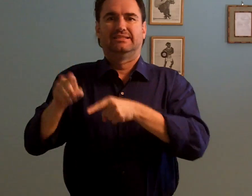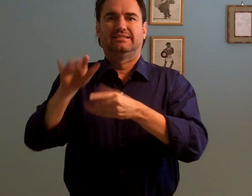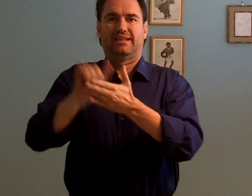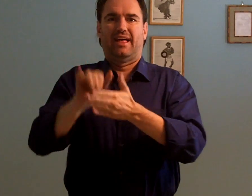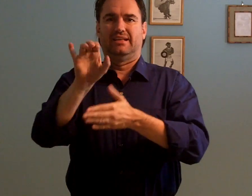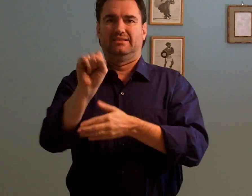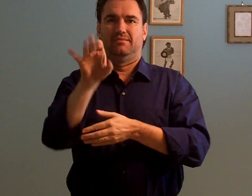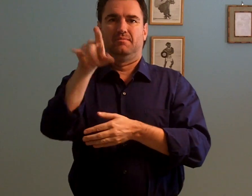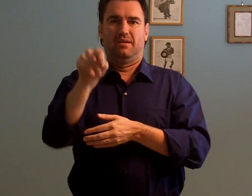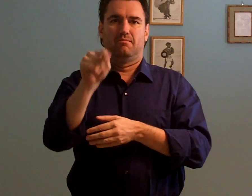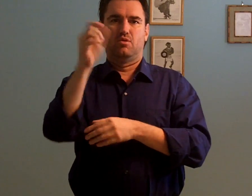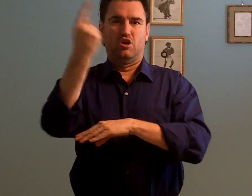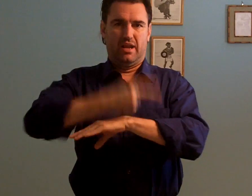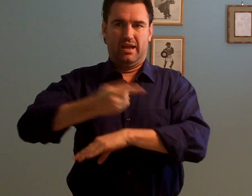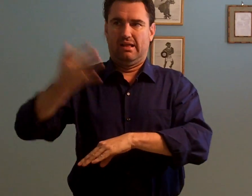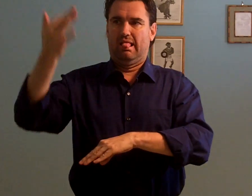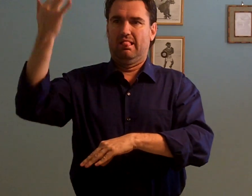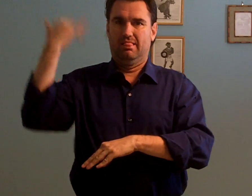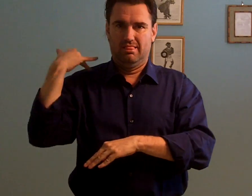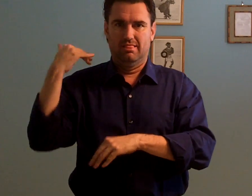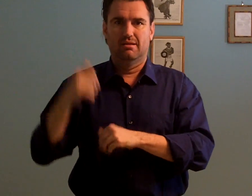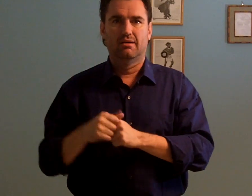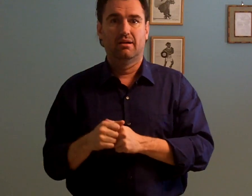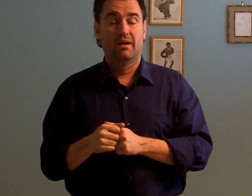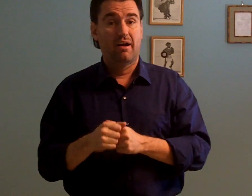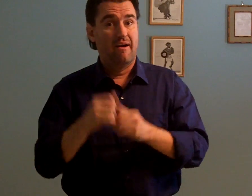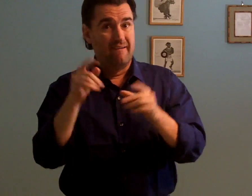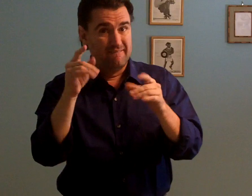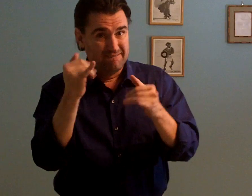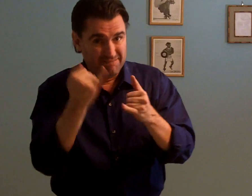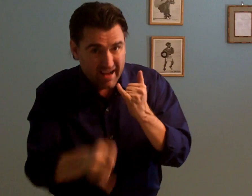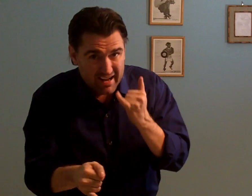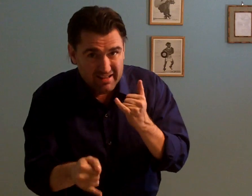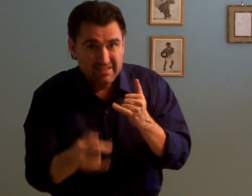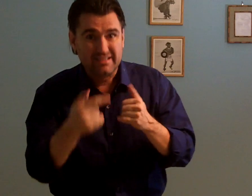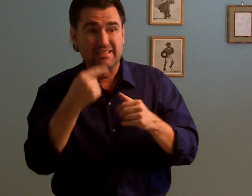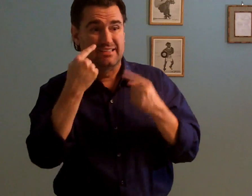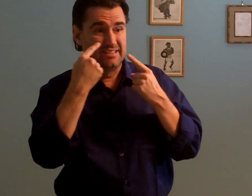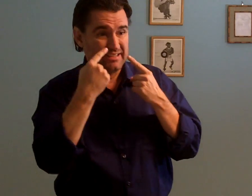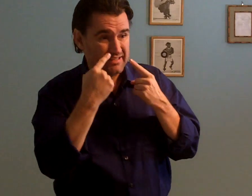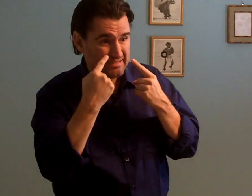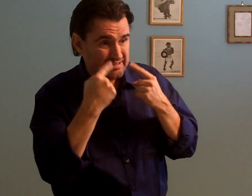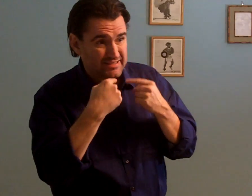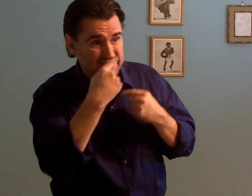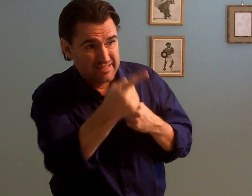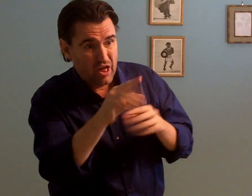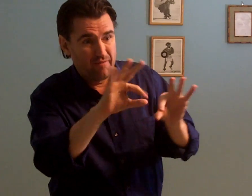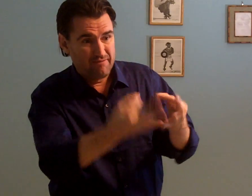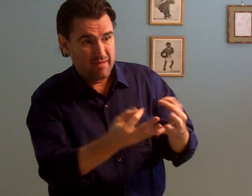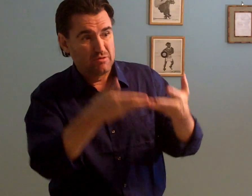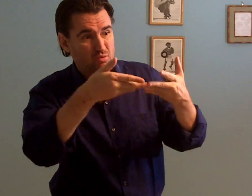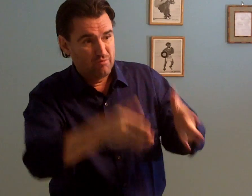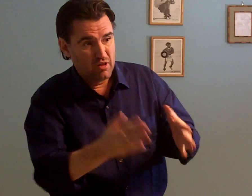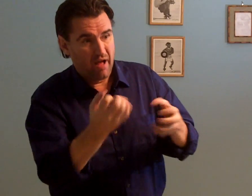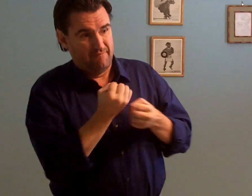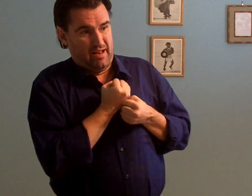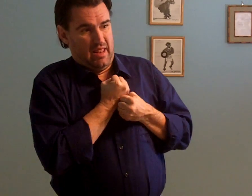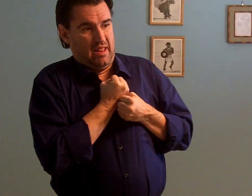Finally, let me say to the families who lost loved ones on 9/11 that we have never forgotten your loss, nor